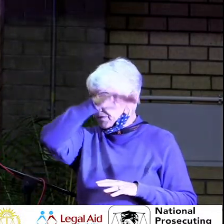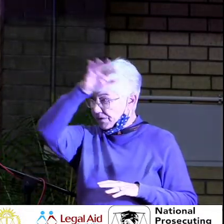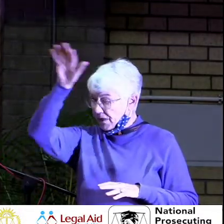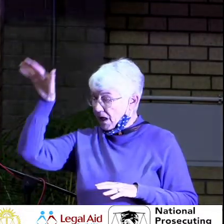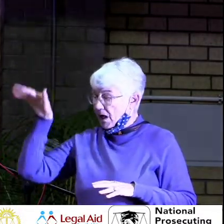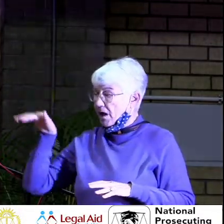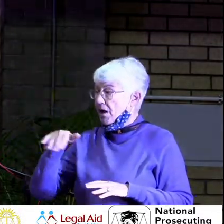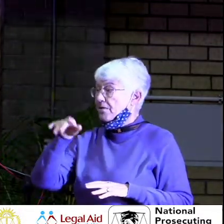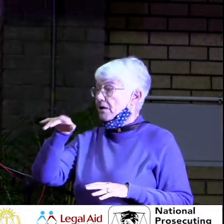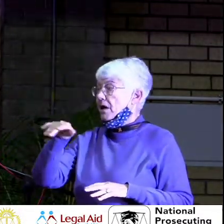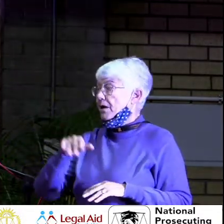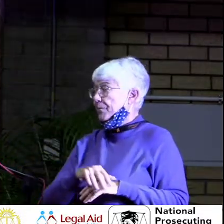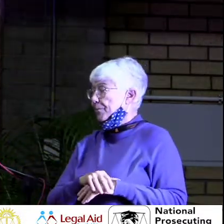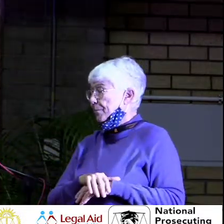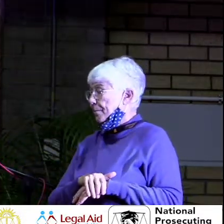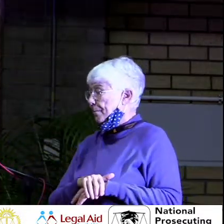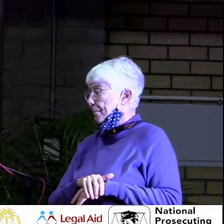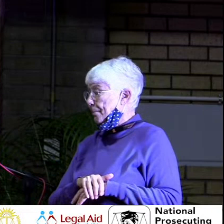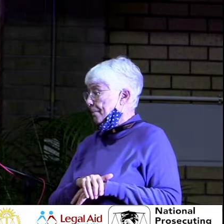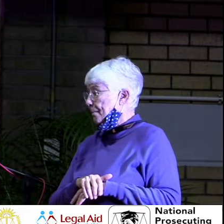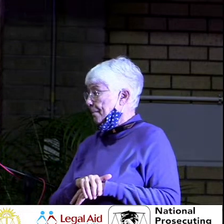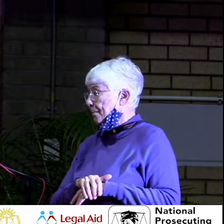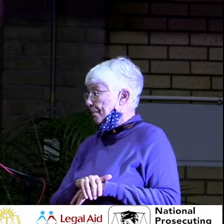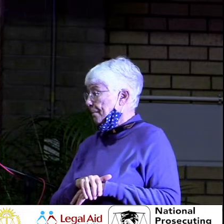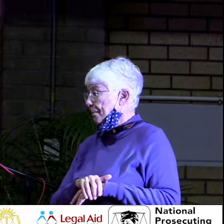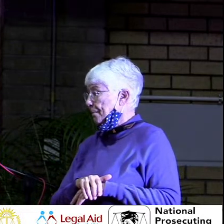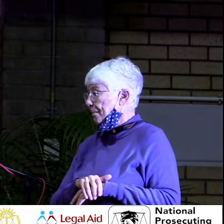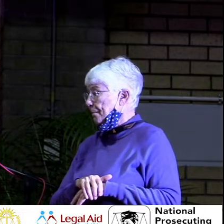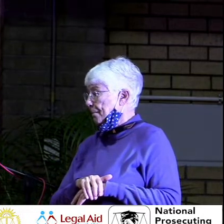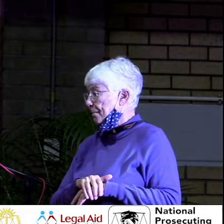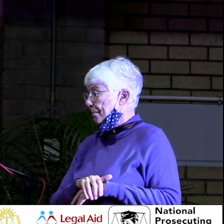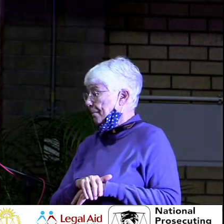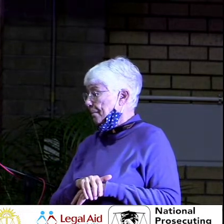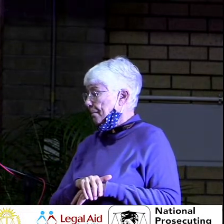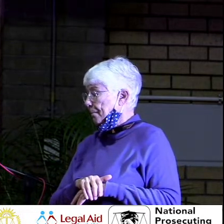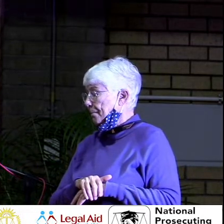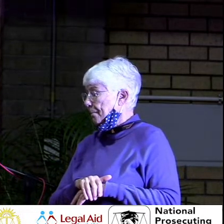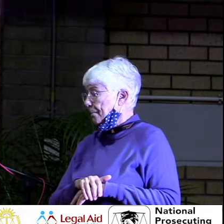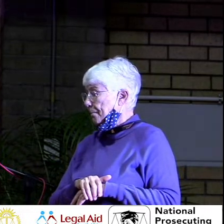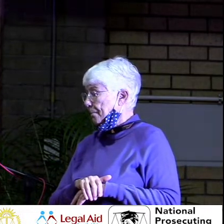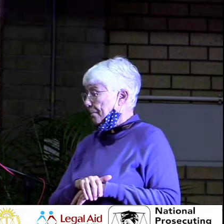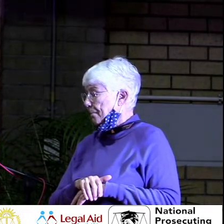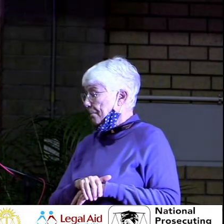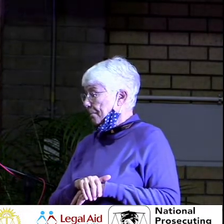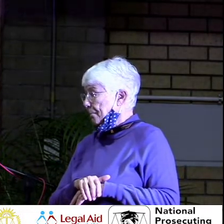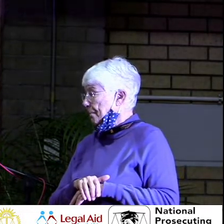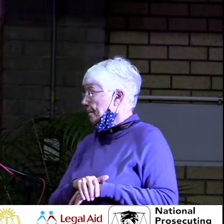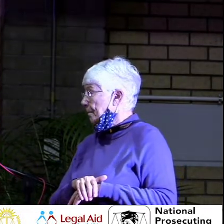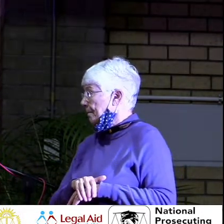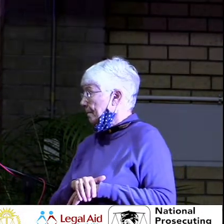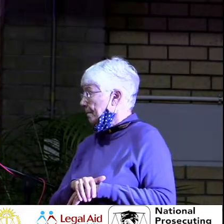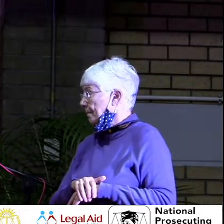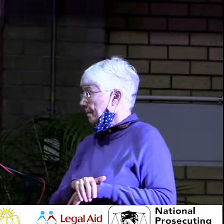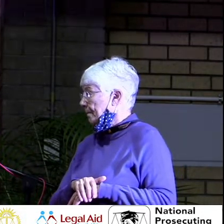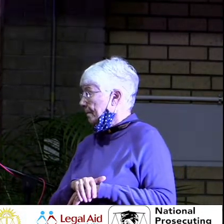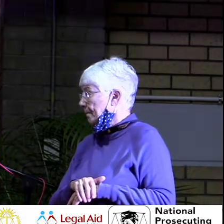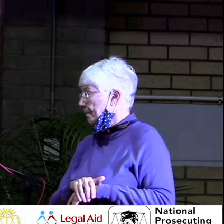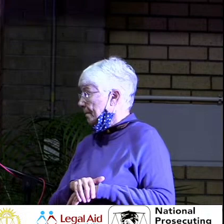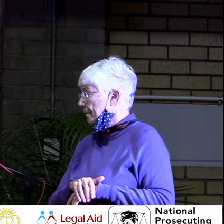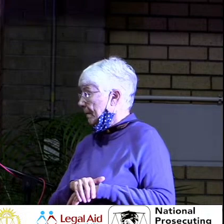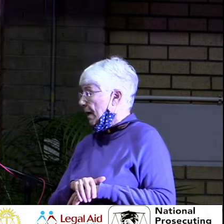yes. That's rendering services to child protection. That's the core business,